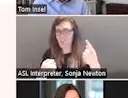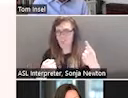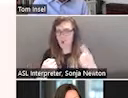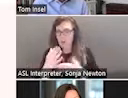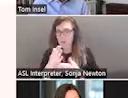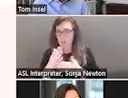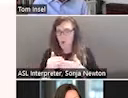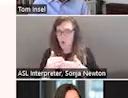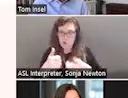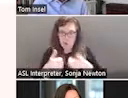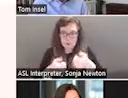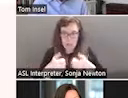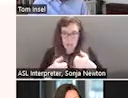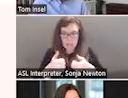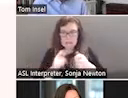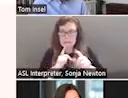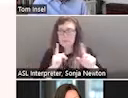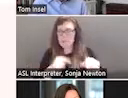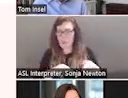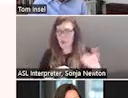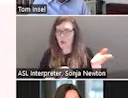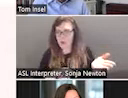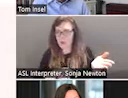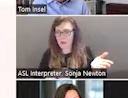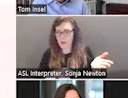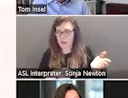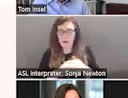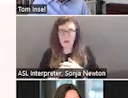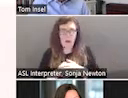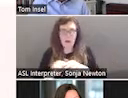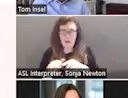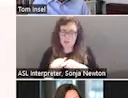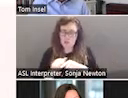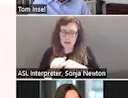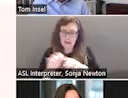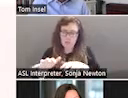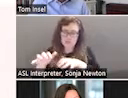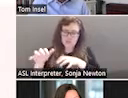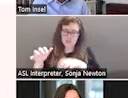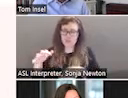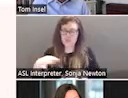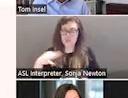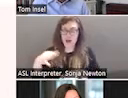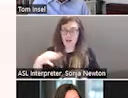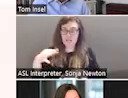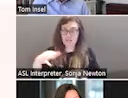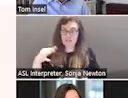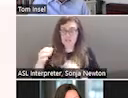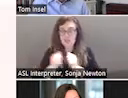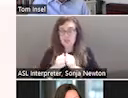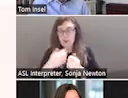to text as a response, training up an army of volunteers with some pretty substantial